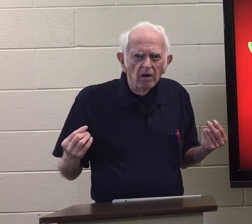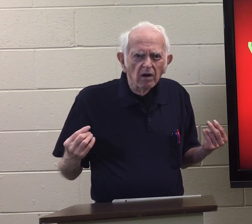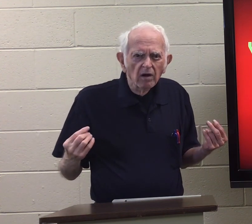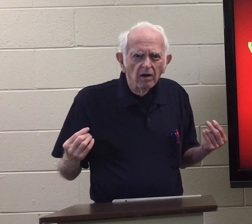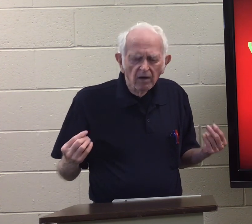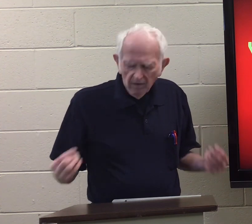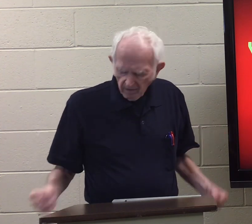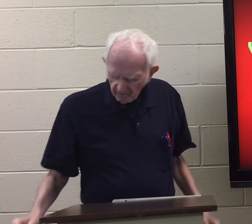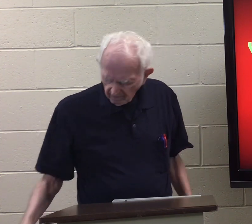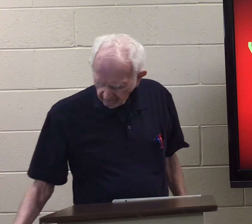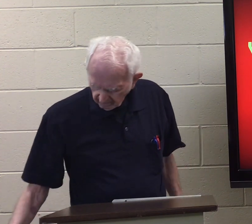we do?